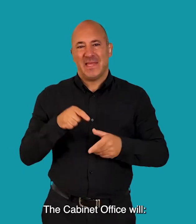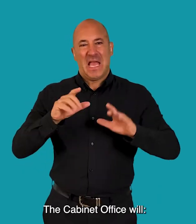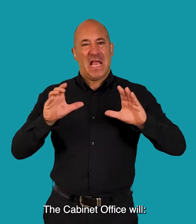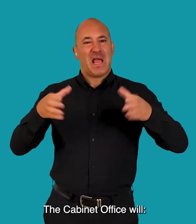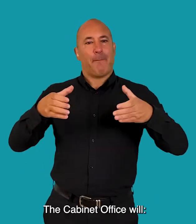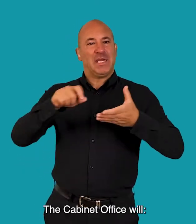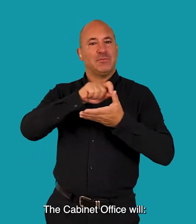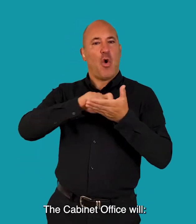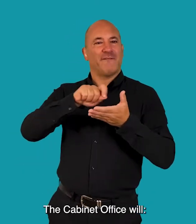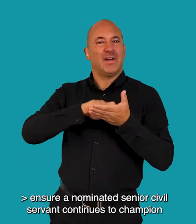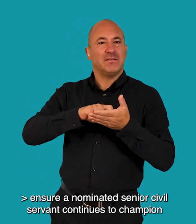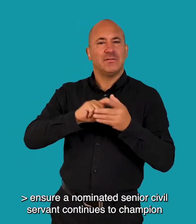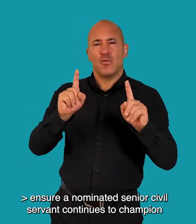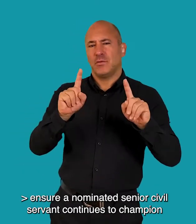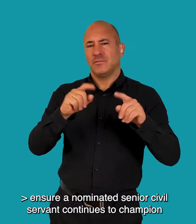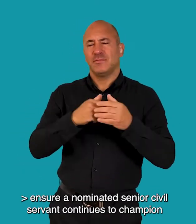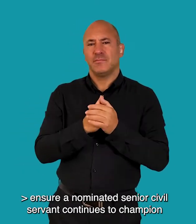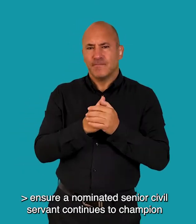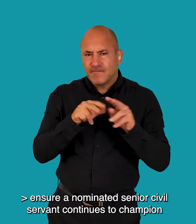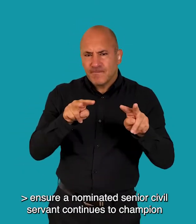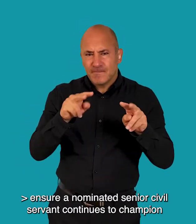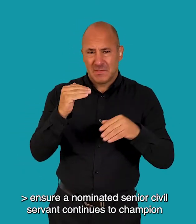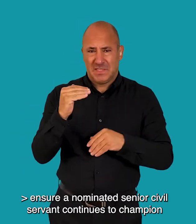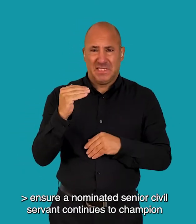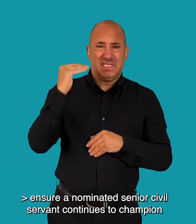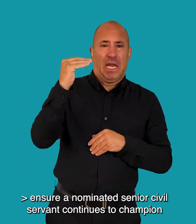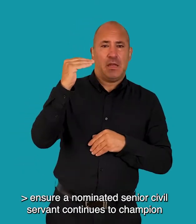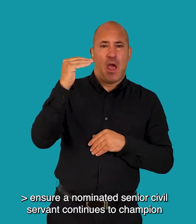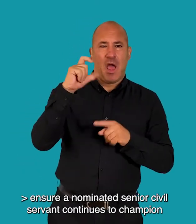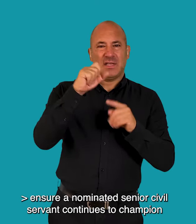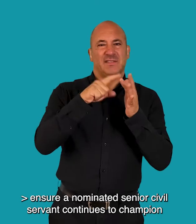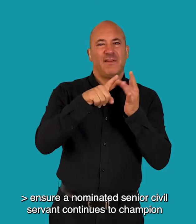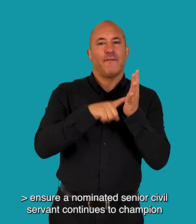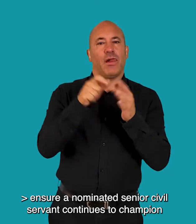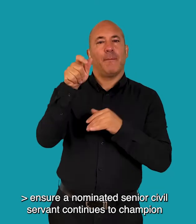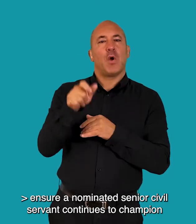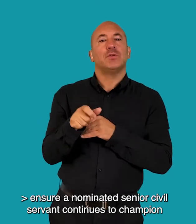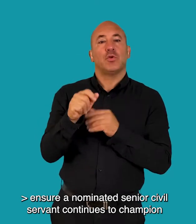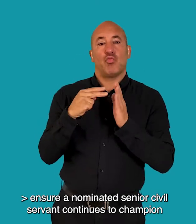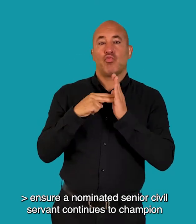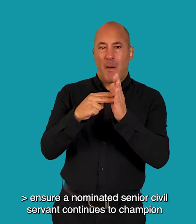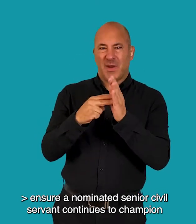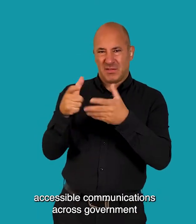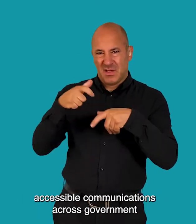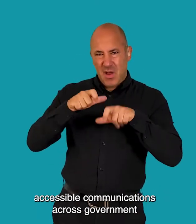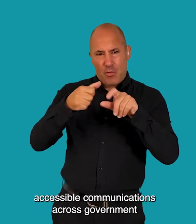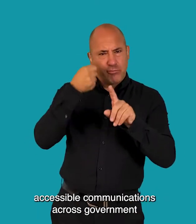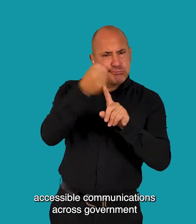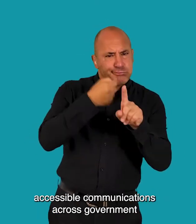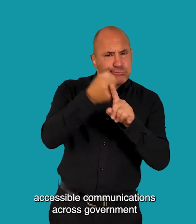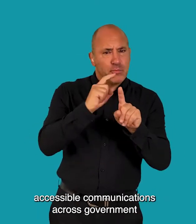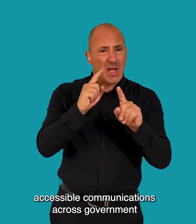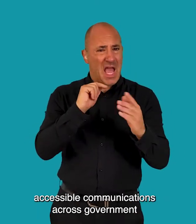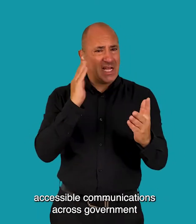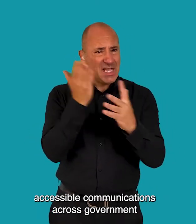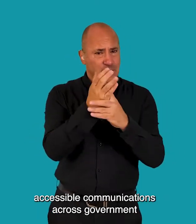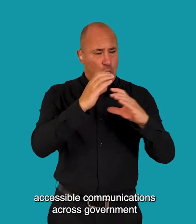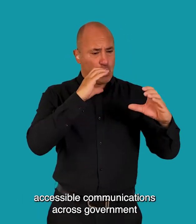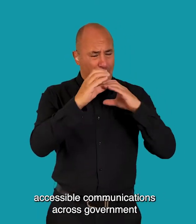Cabinet Office will ensure a nominated senior civil servant continues to champion accessible communications across